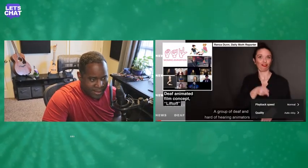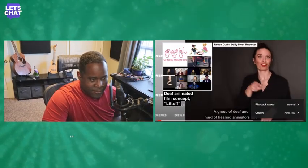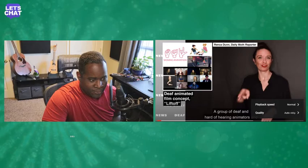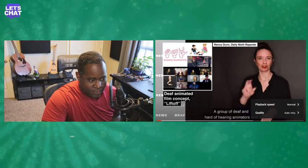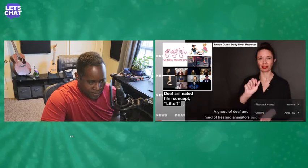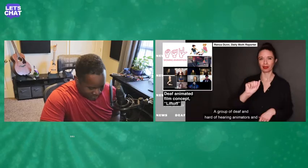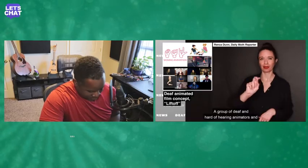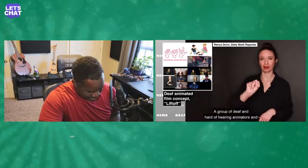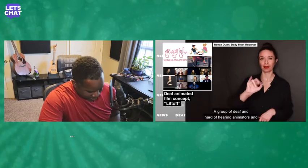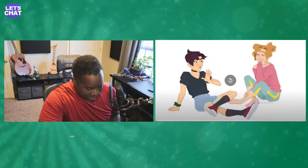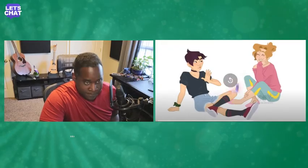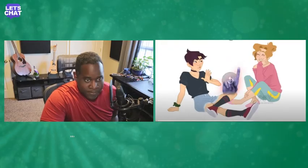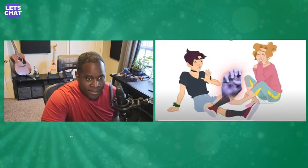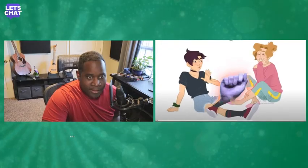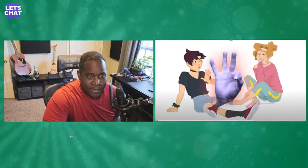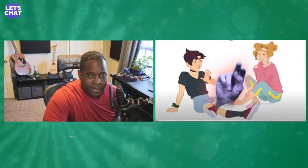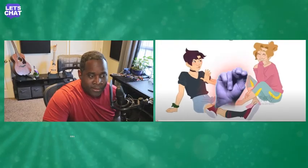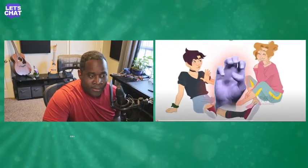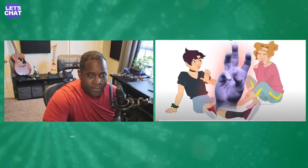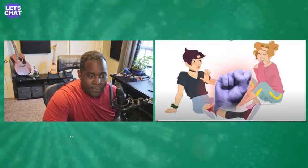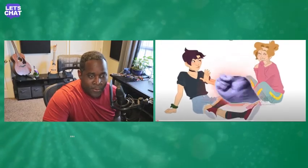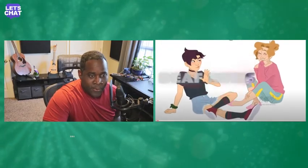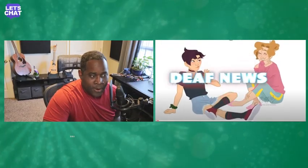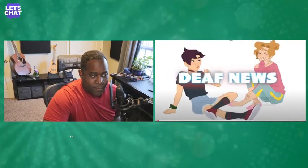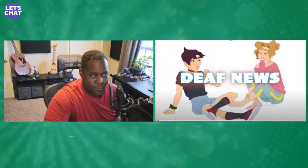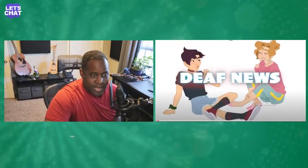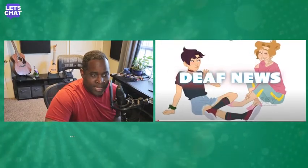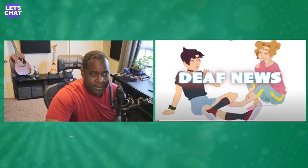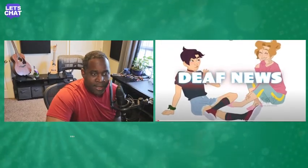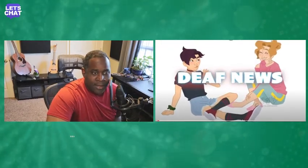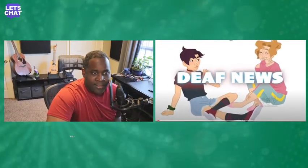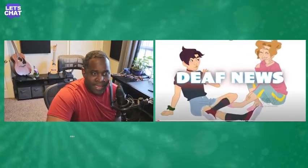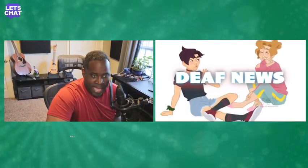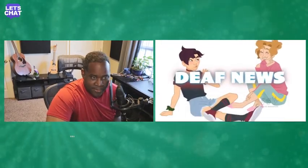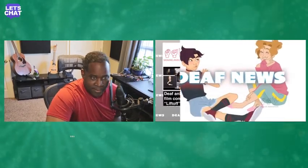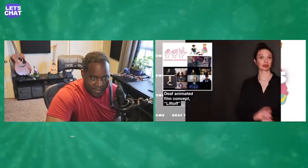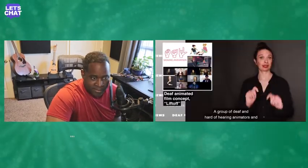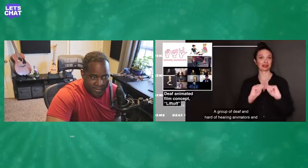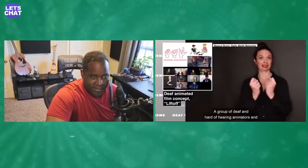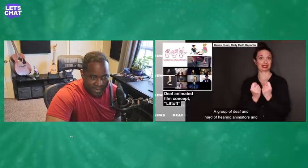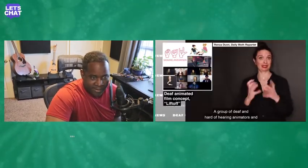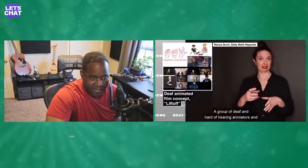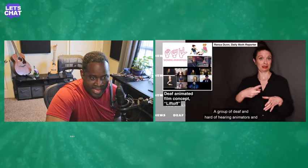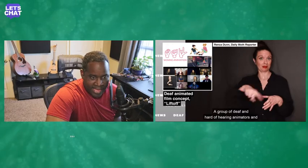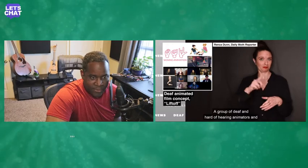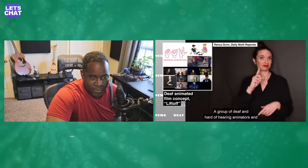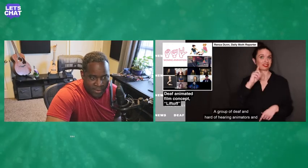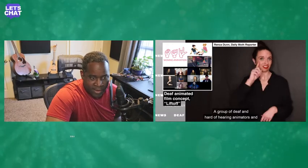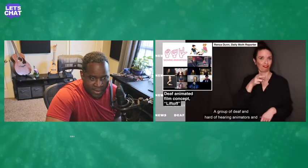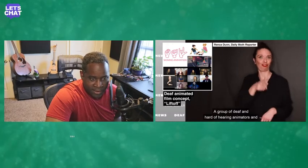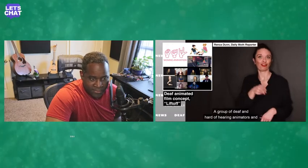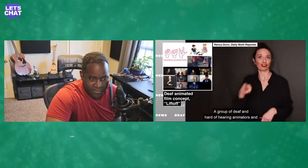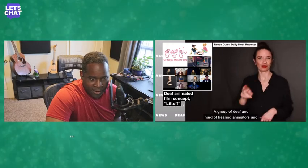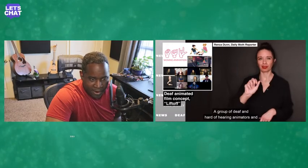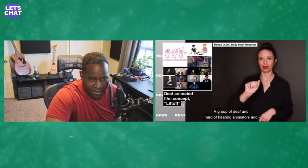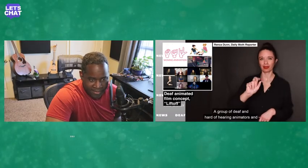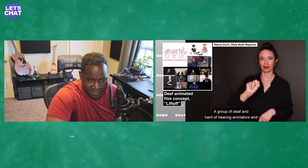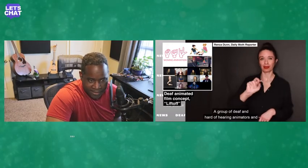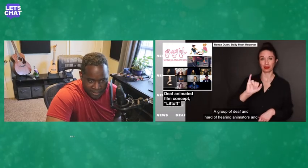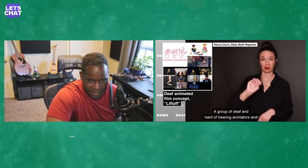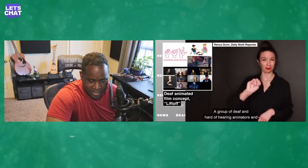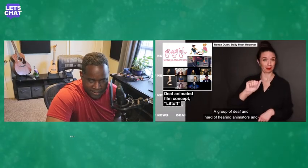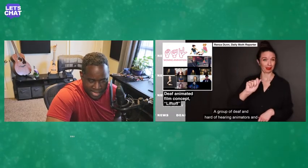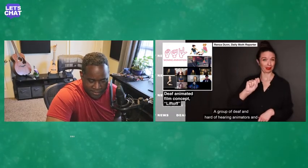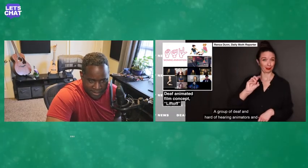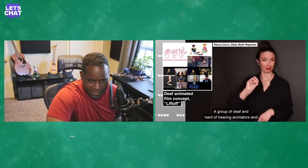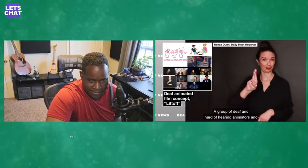way. We'll show you what I'm talking about. So reading along the captions says, hey, a group of deaf